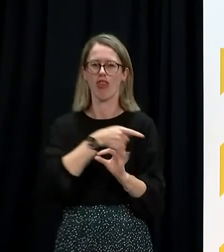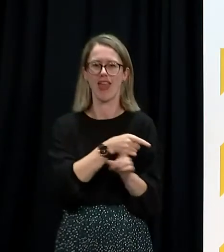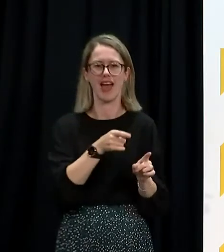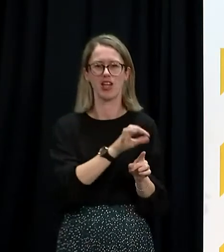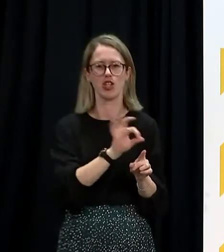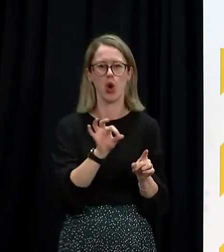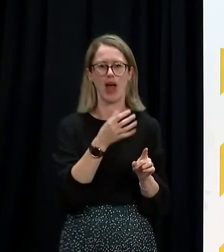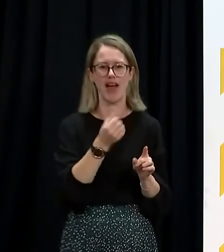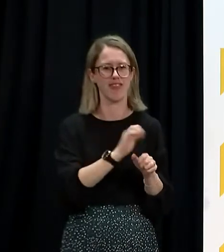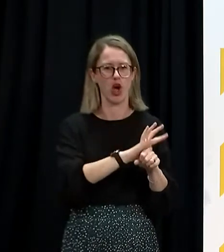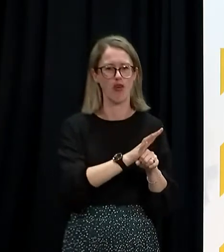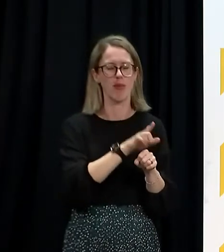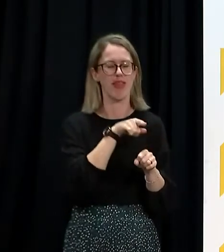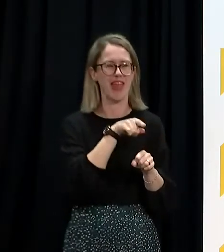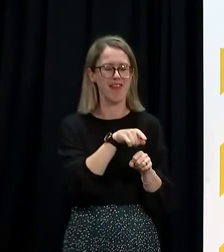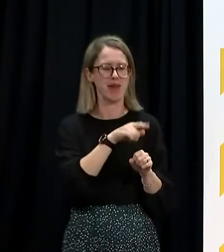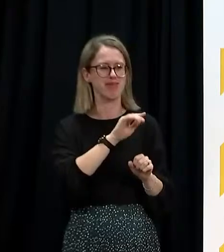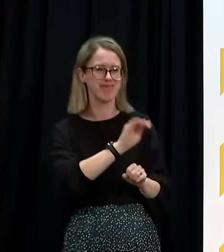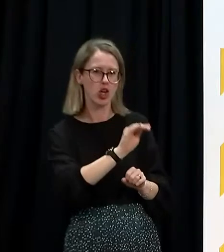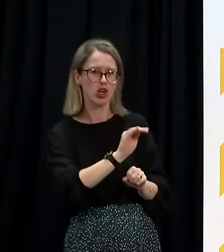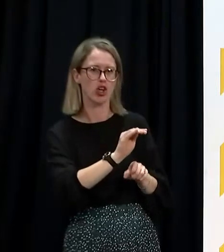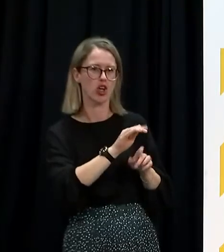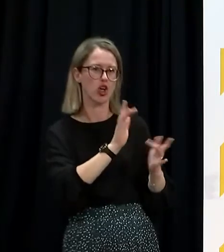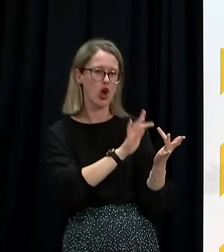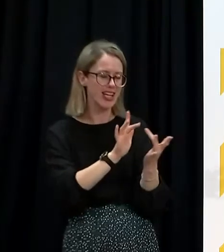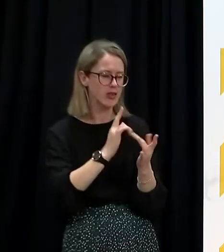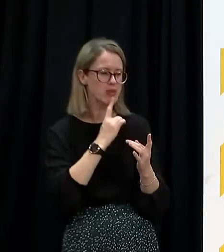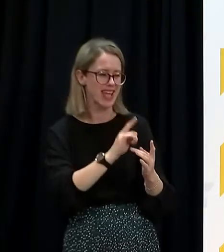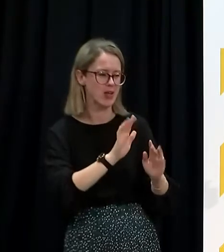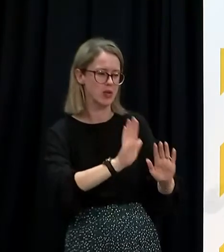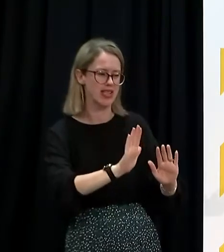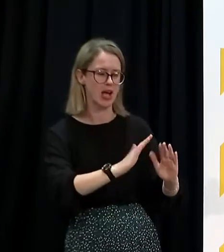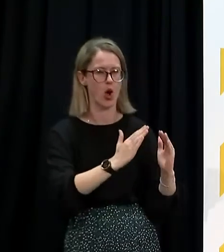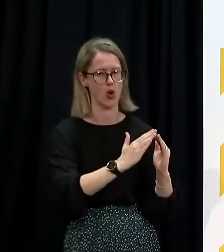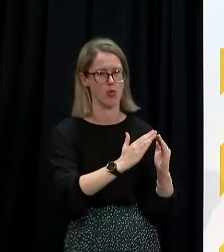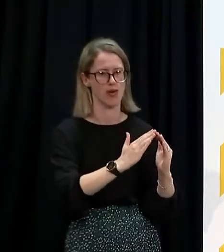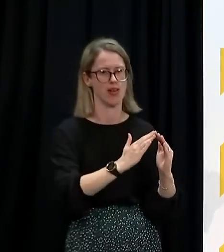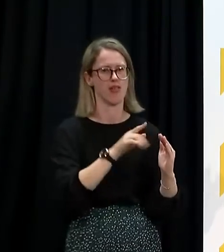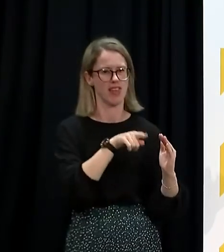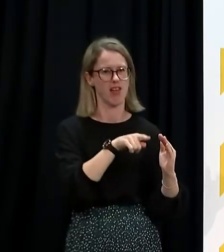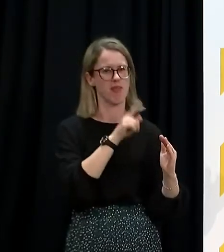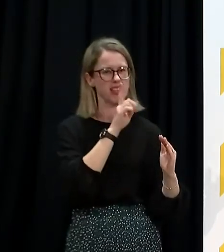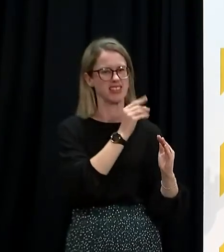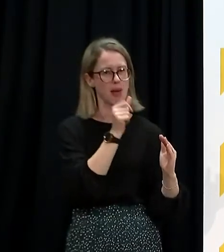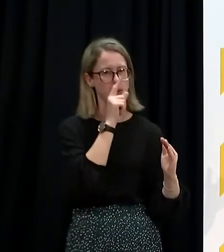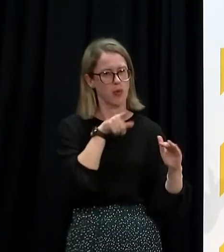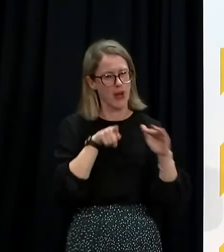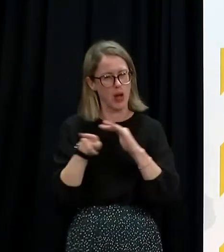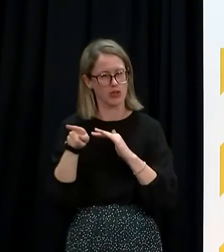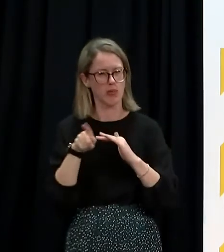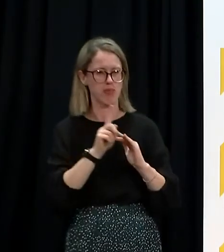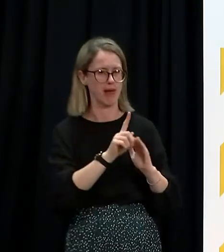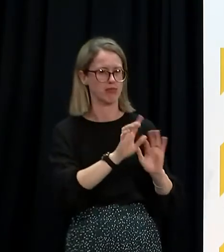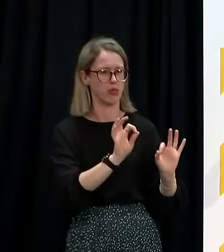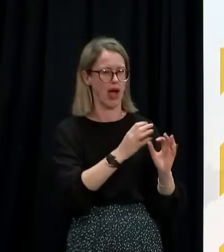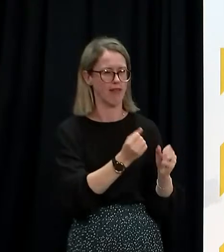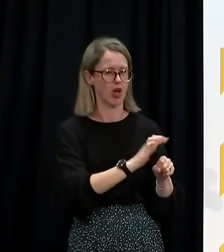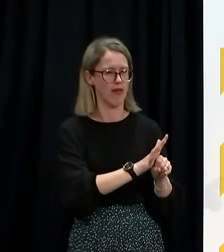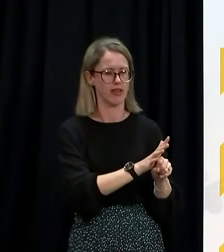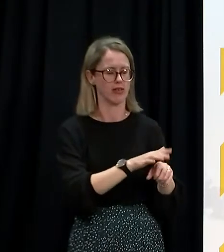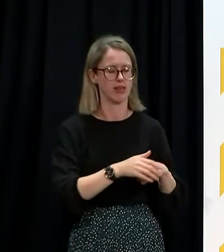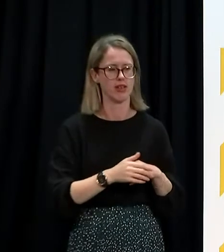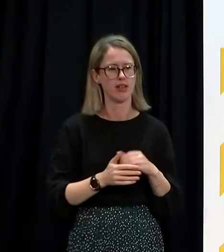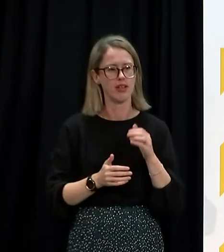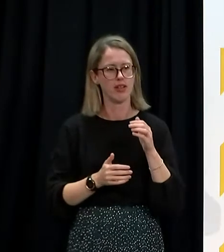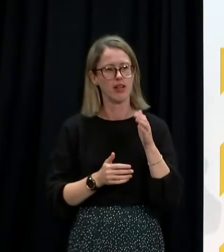that, and preventing the further onward transmission. So hence they're the focus for very intensive effort. Because when Cabinet, you know, looks at the criteria on the